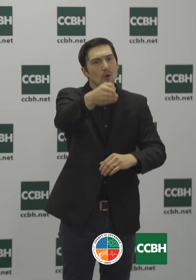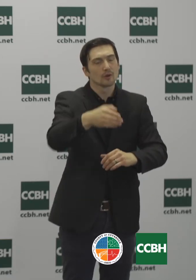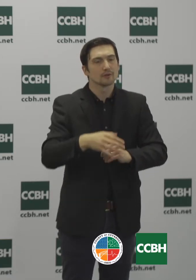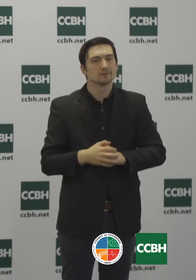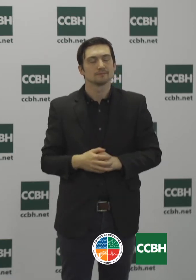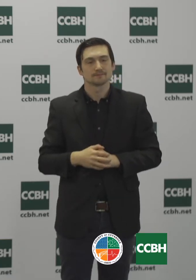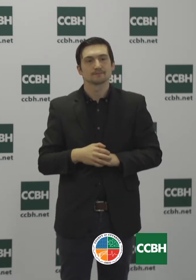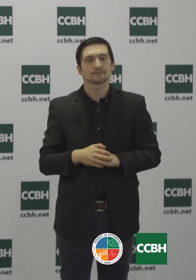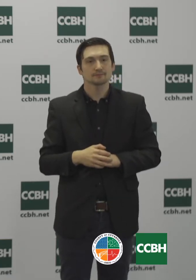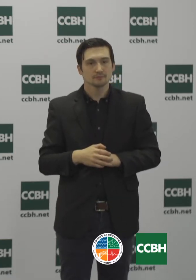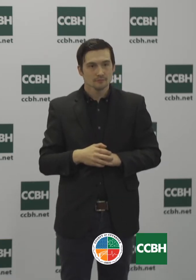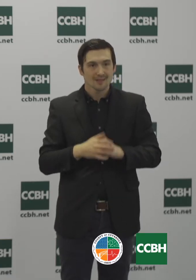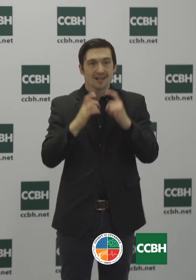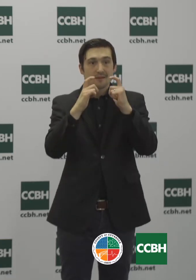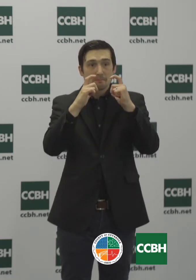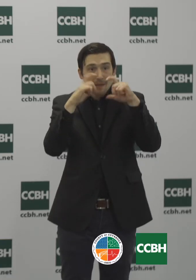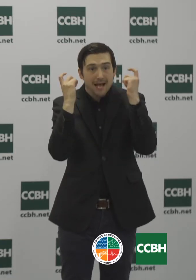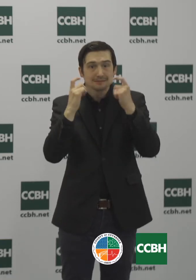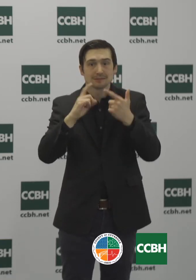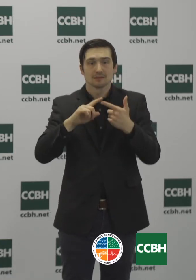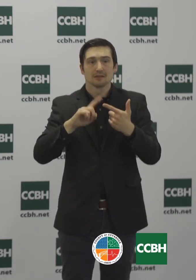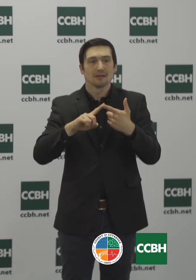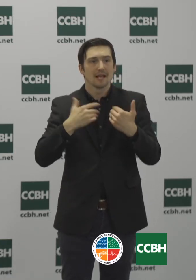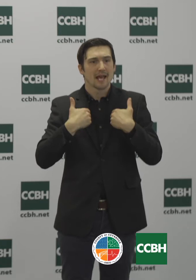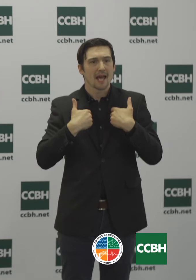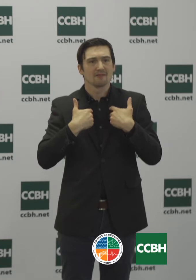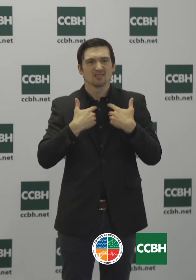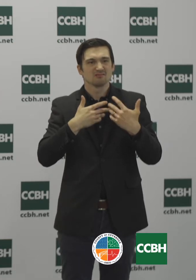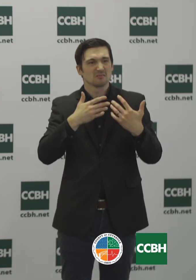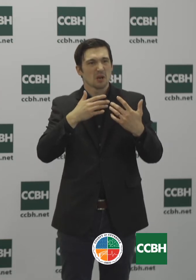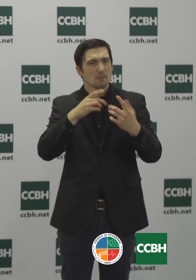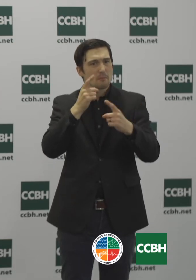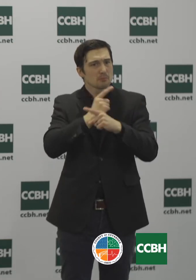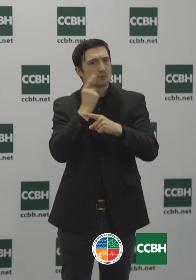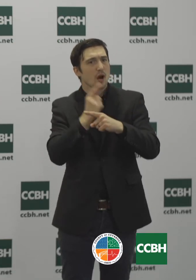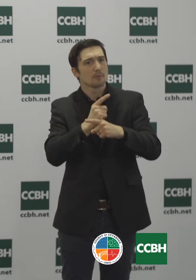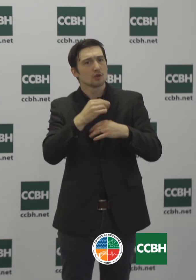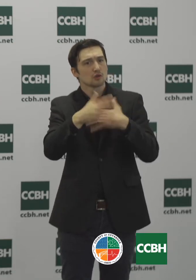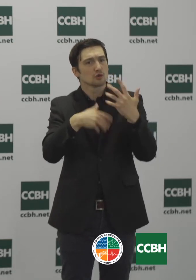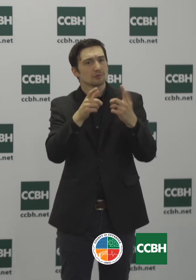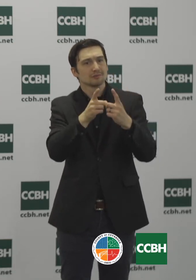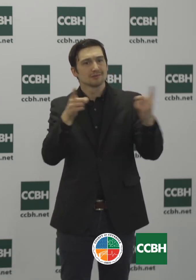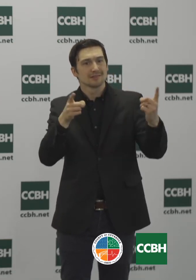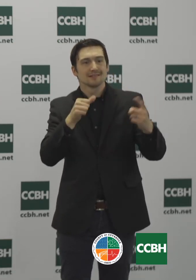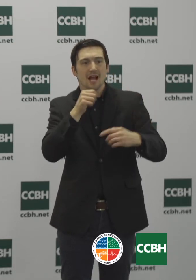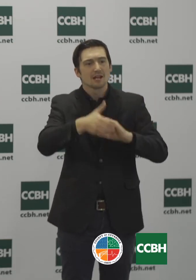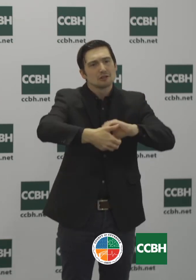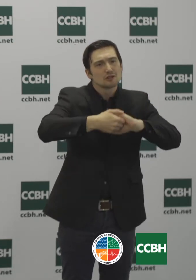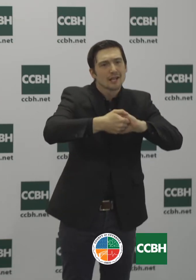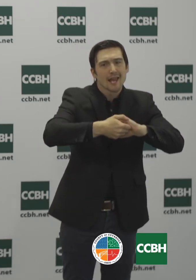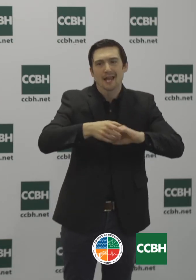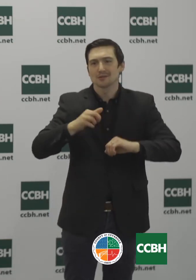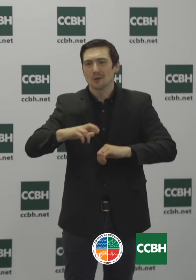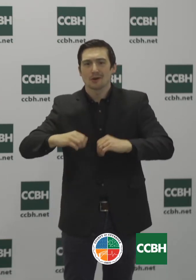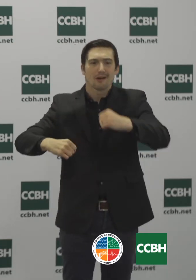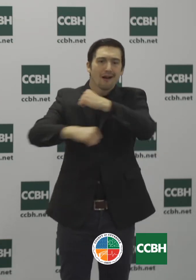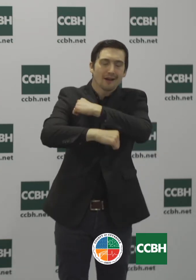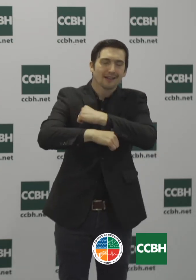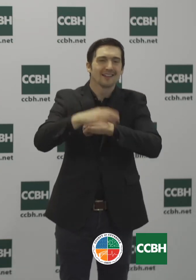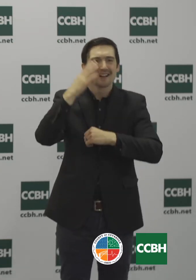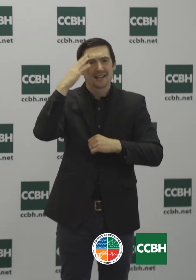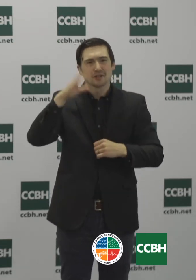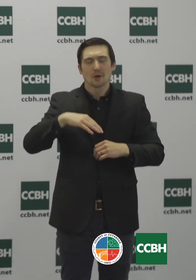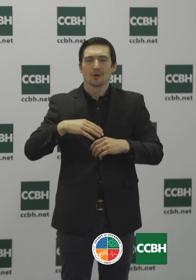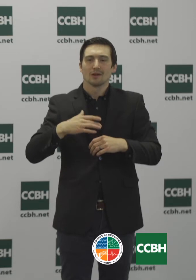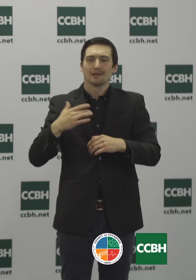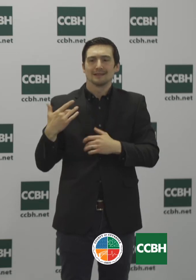Wearing a face covering, maintaining proper social distancing, not shaking hands and hugging. We know that's a very human